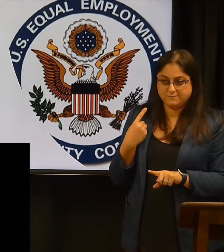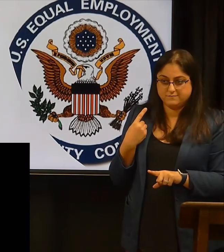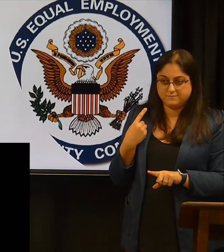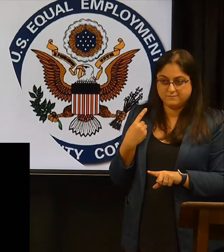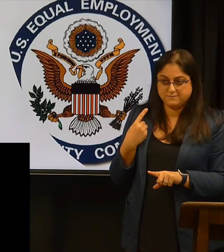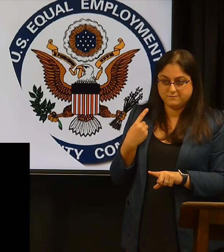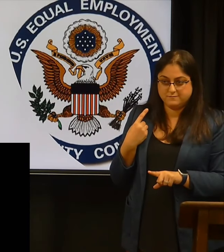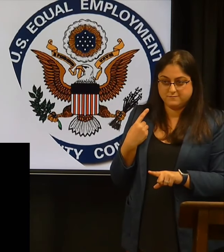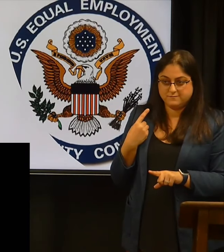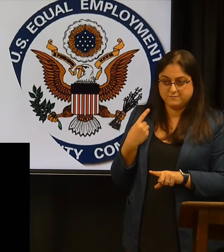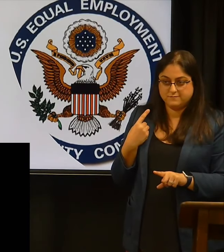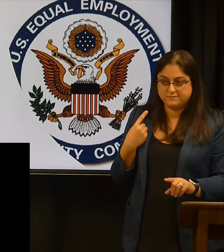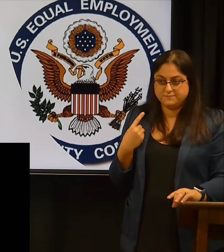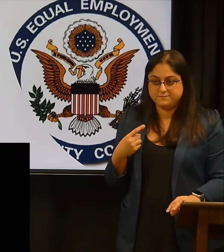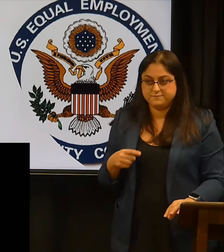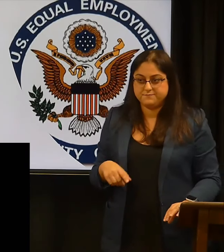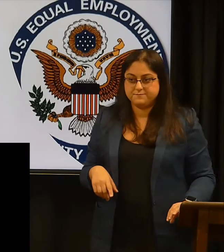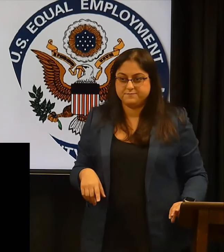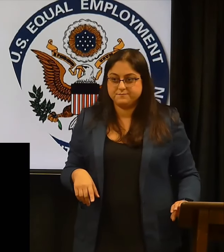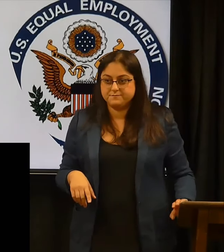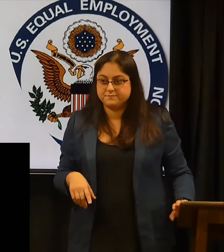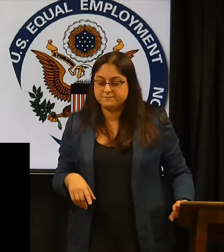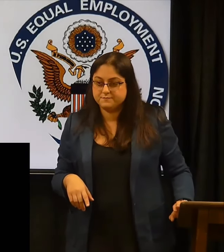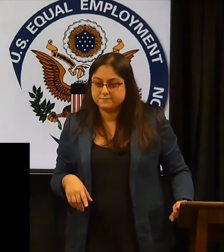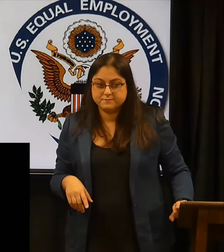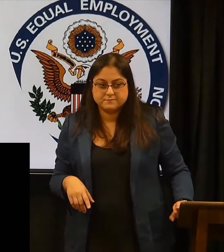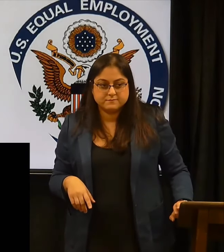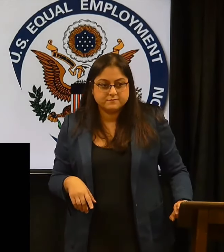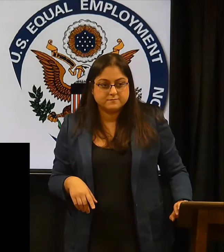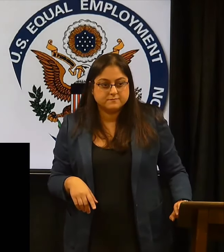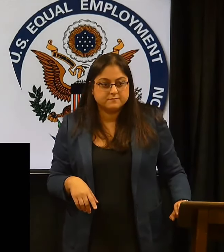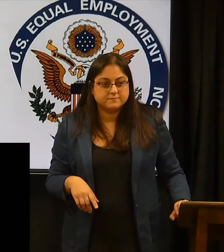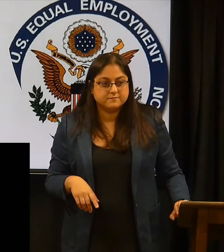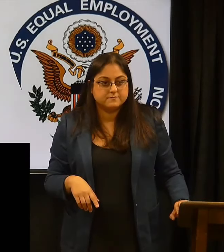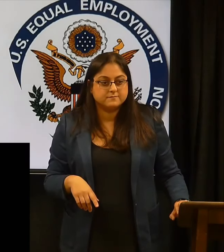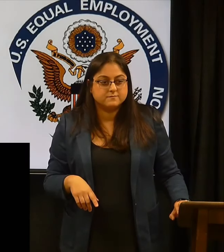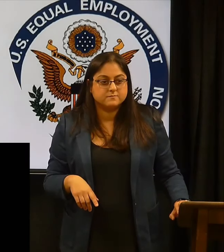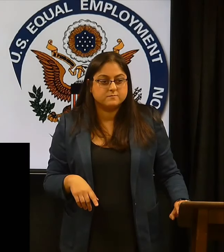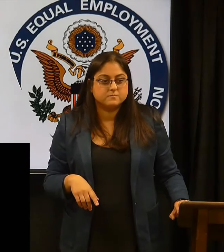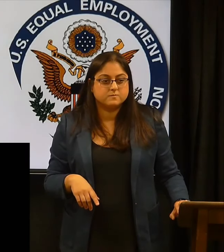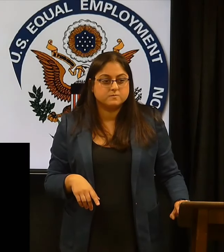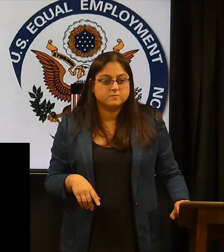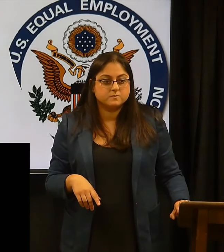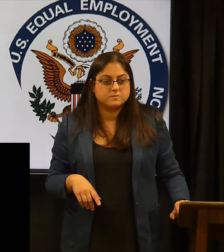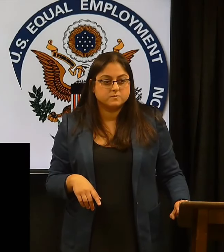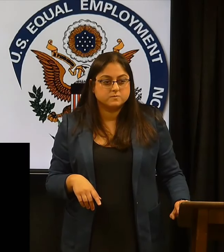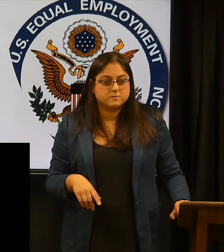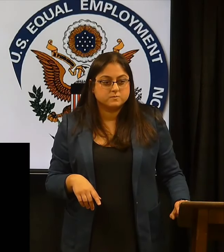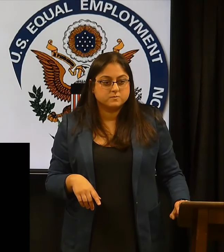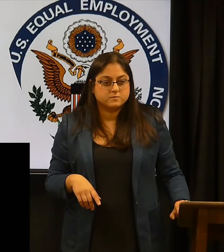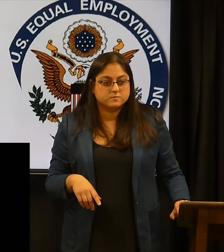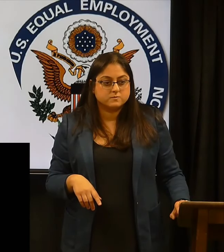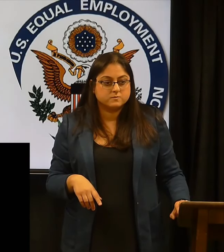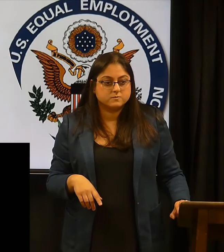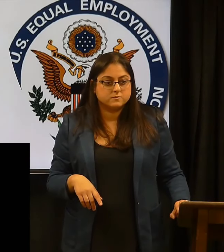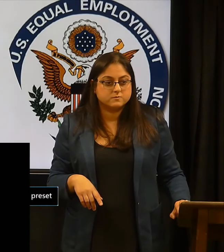Does that make sense? I was just specifically wondering, does the law have a very specific definition of